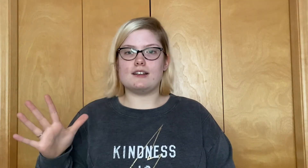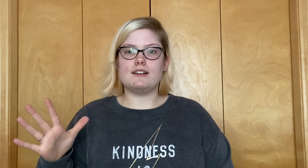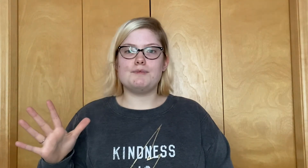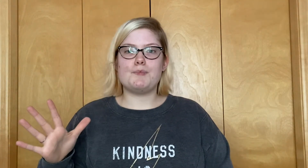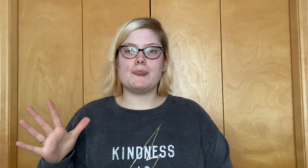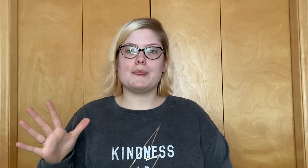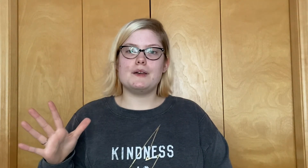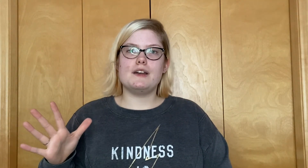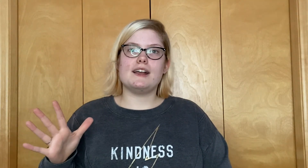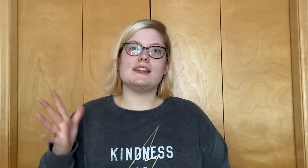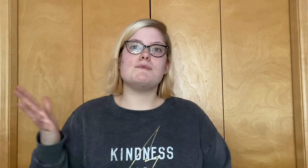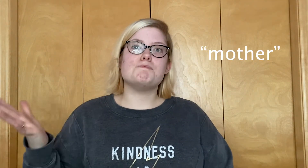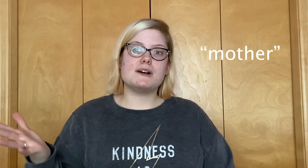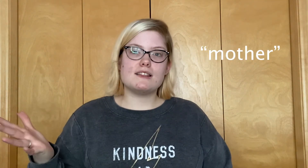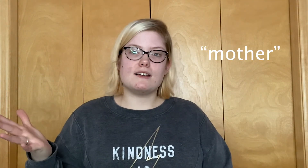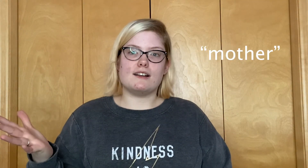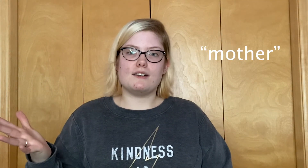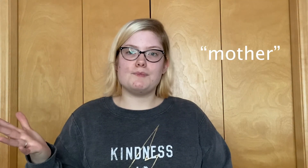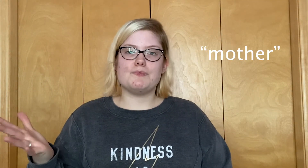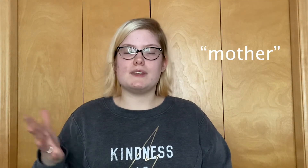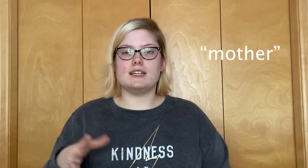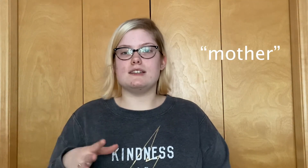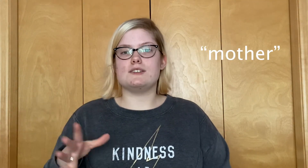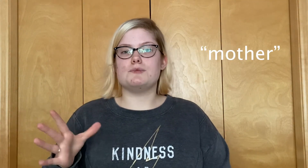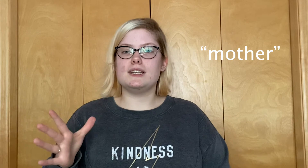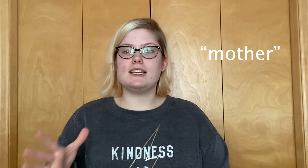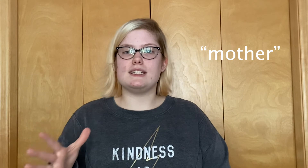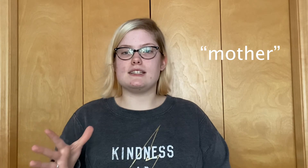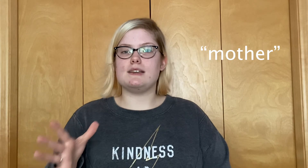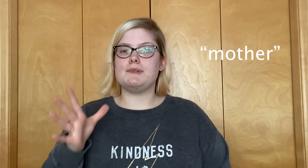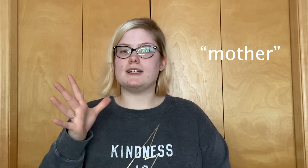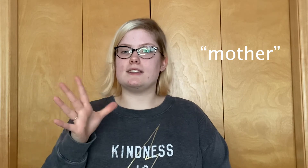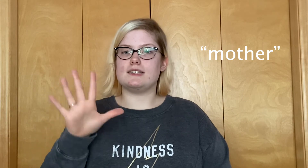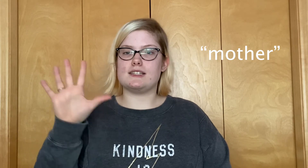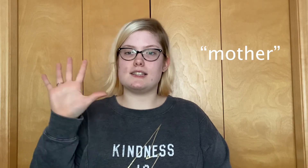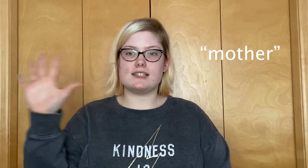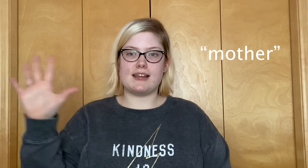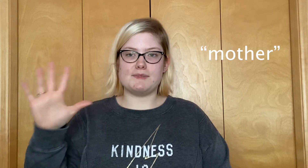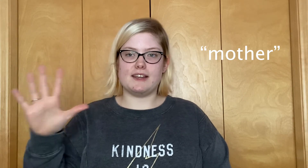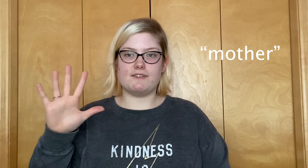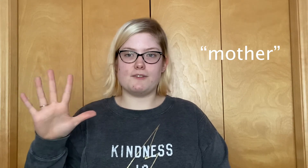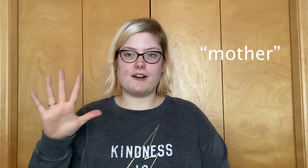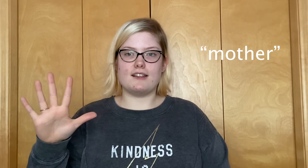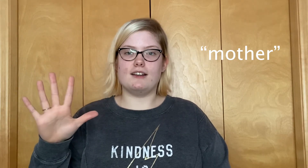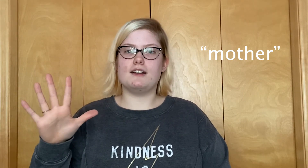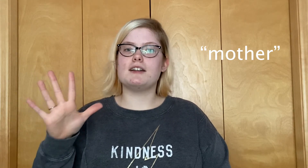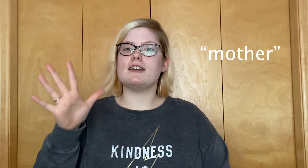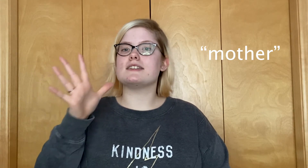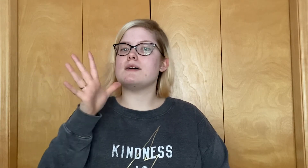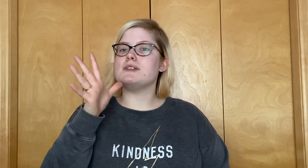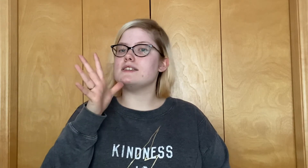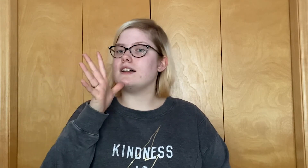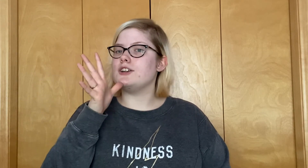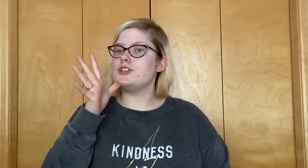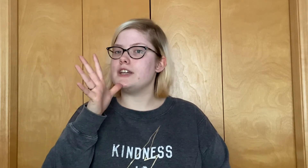Father. And then mother is really easy because it's the same thing for father, except it's on your chin.